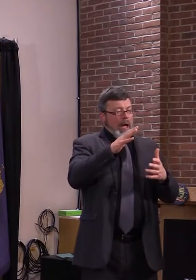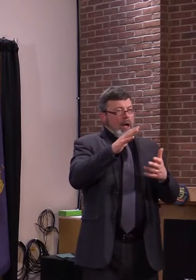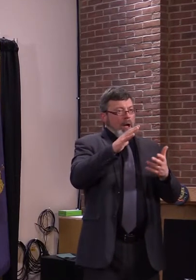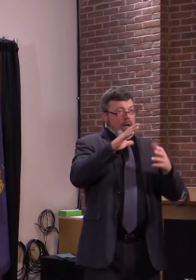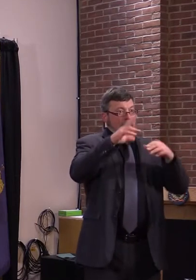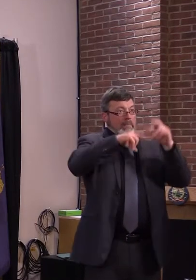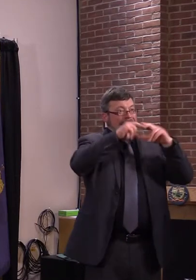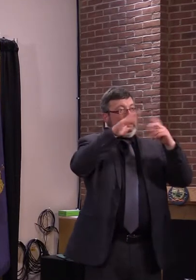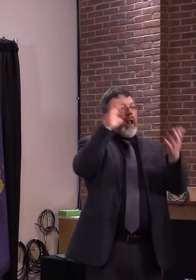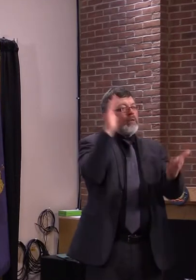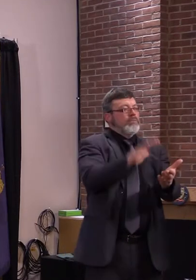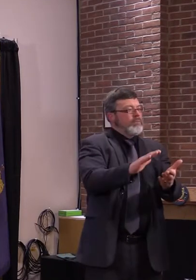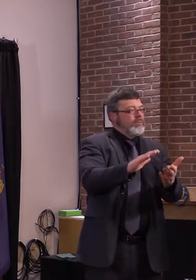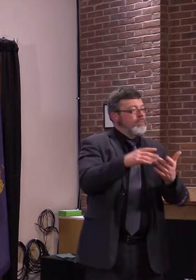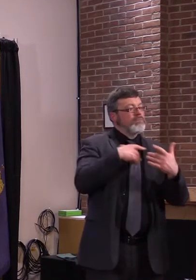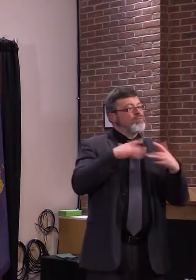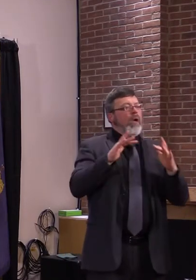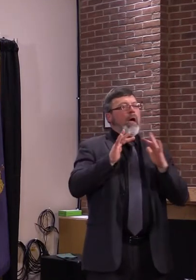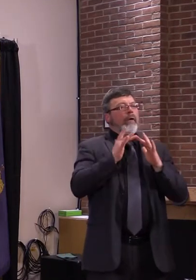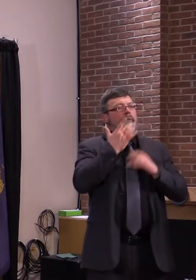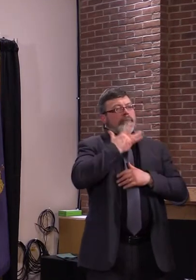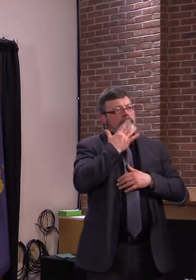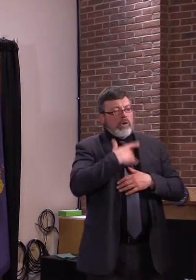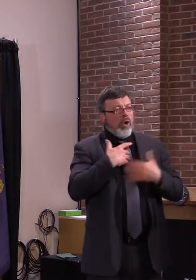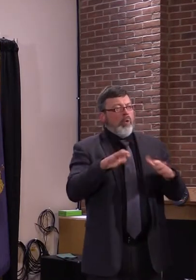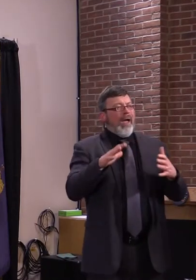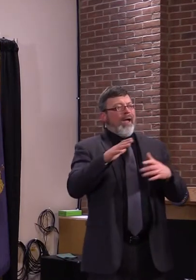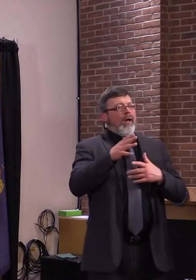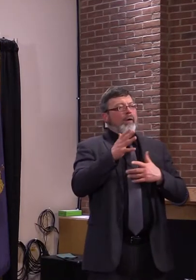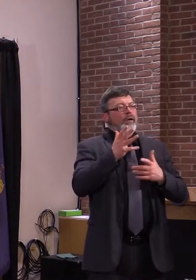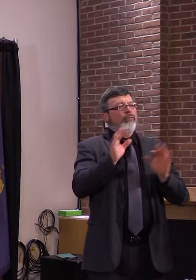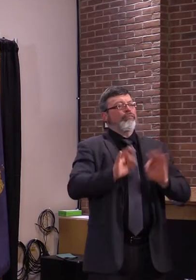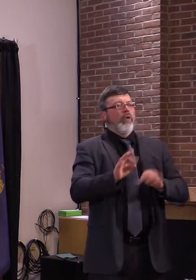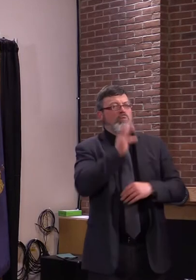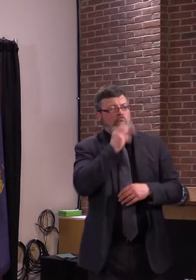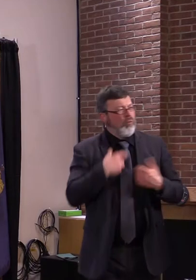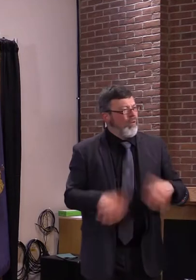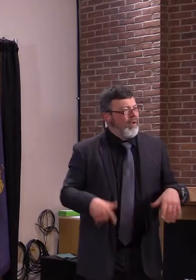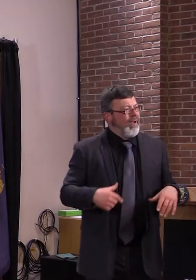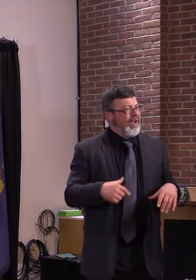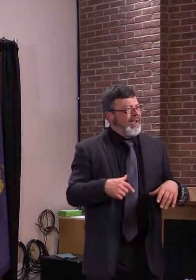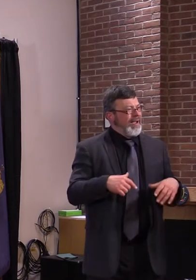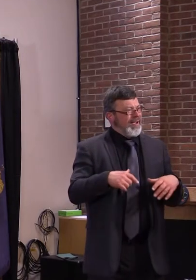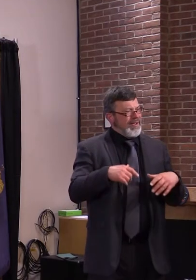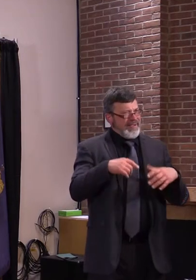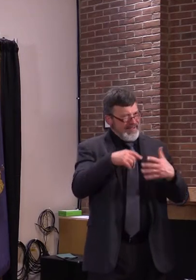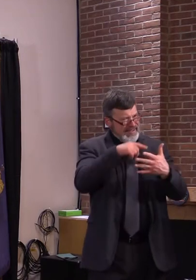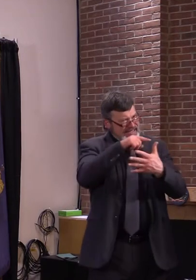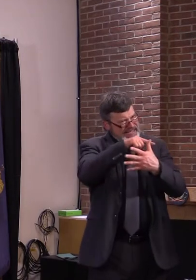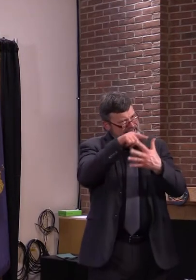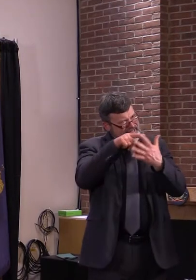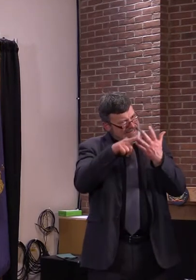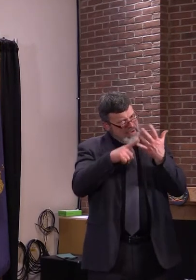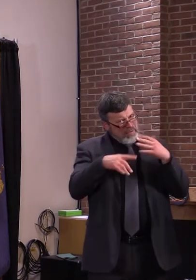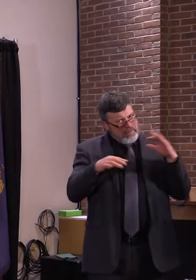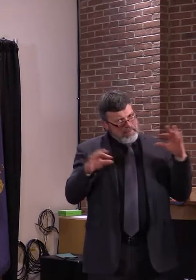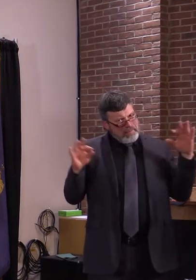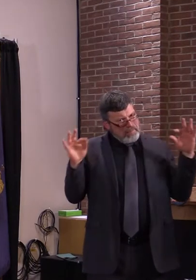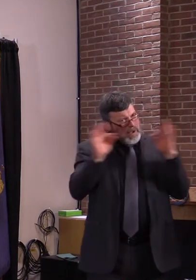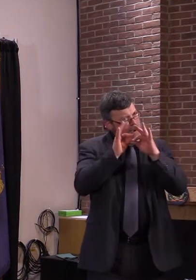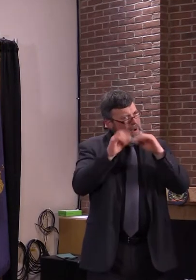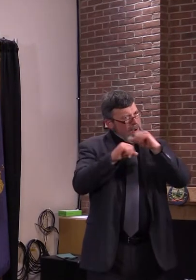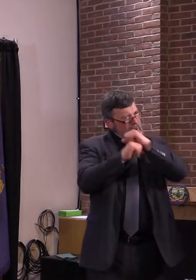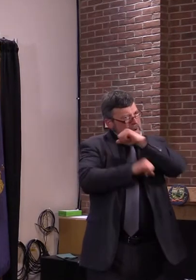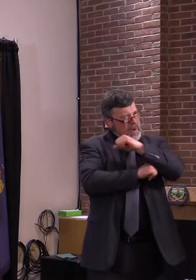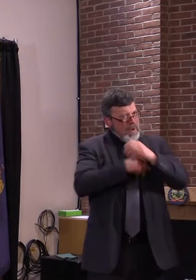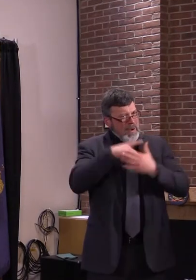Are we going to have less water, sewer, and storm infrastructure? Are we going to have less climate change mitigation steps? We have to make